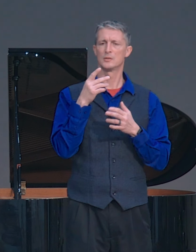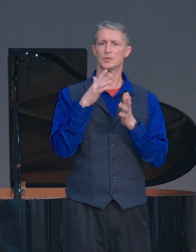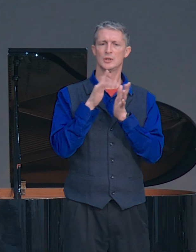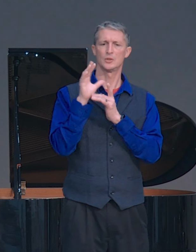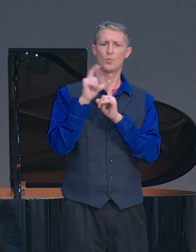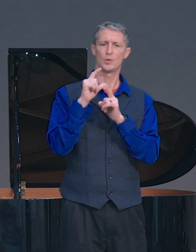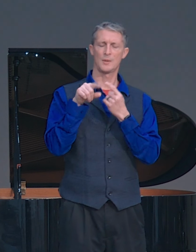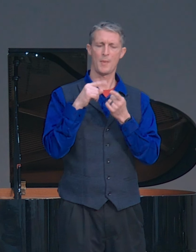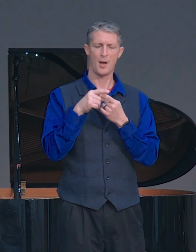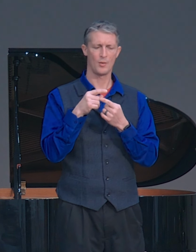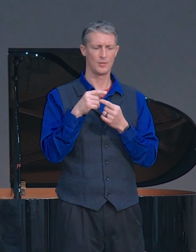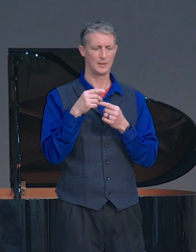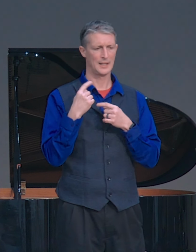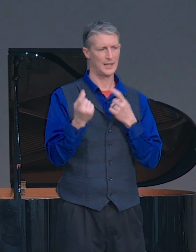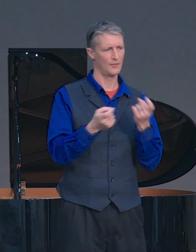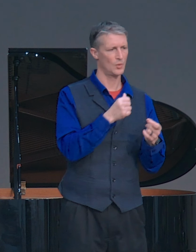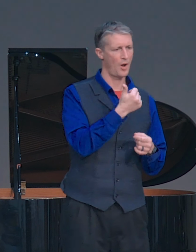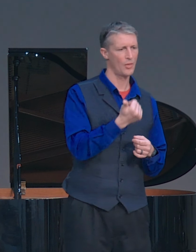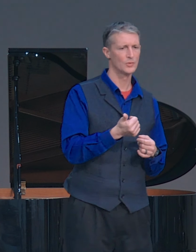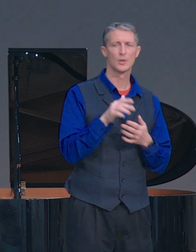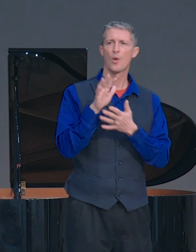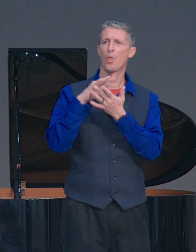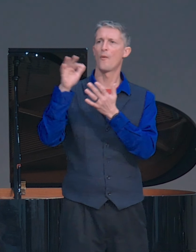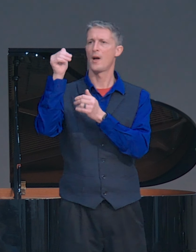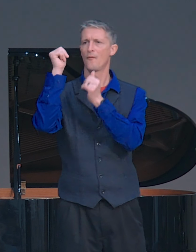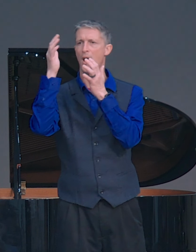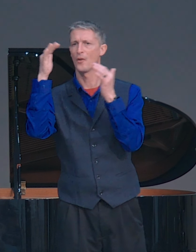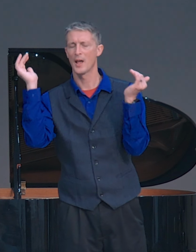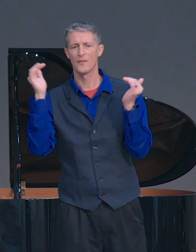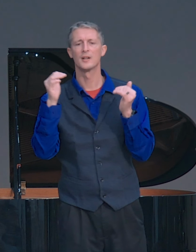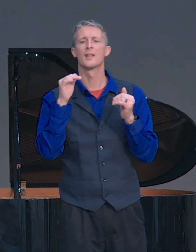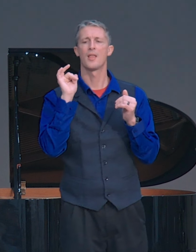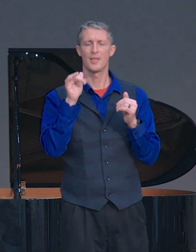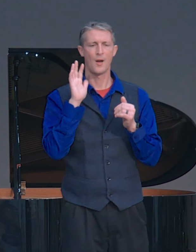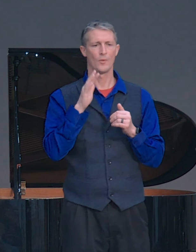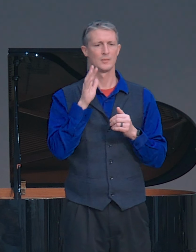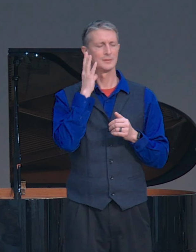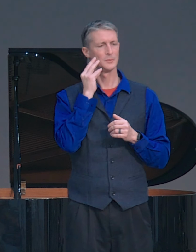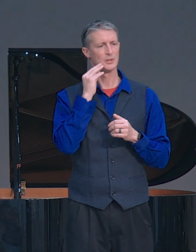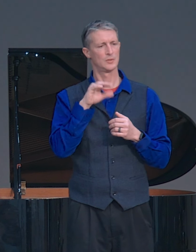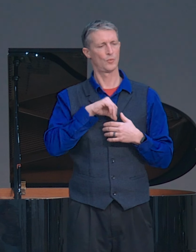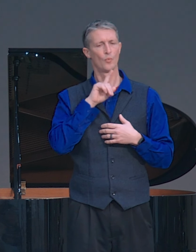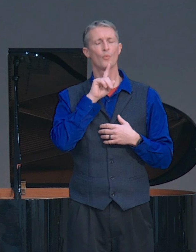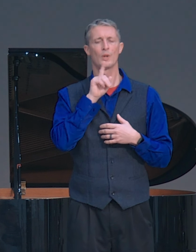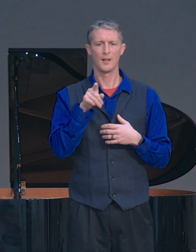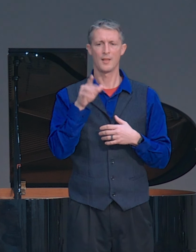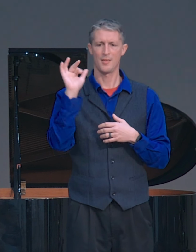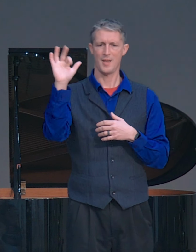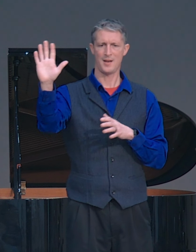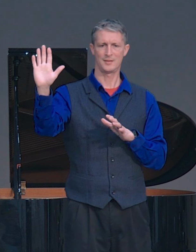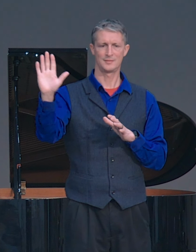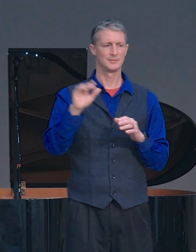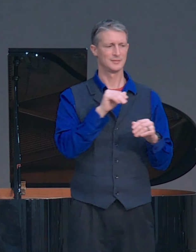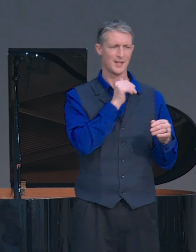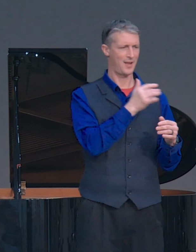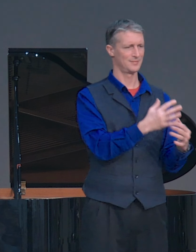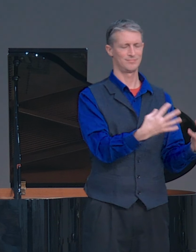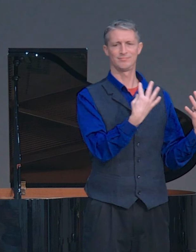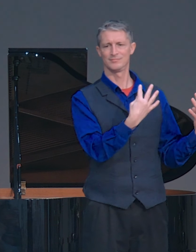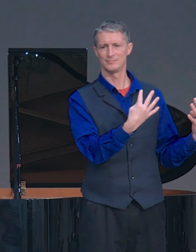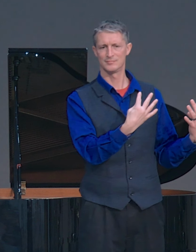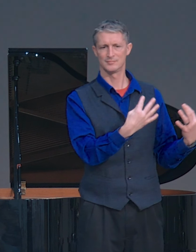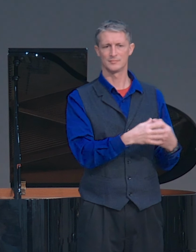Father in heaven become real. That's when you will know the reward of the Father. The reward of the